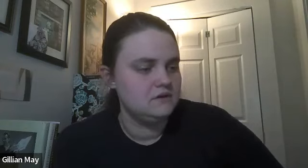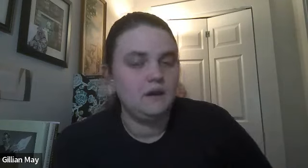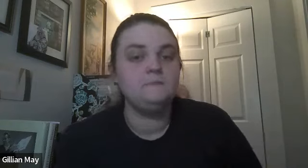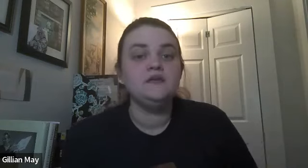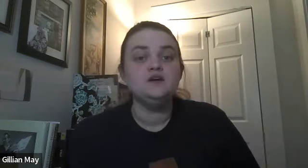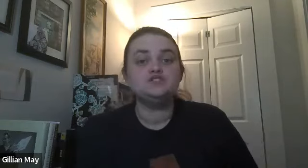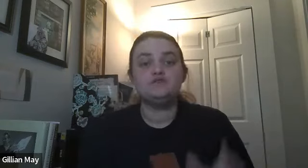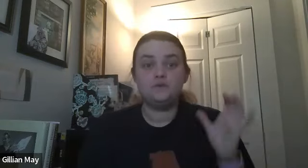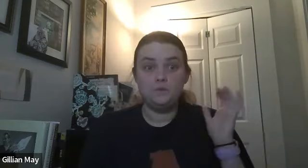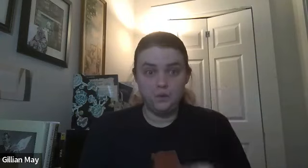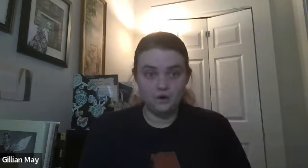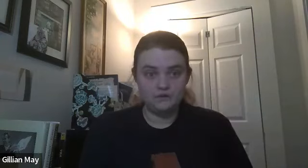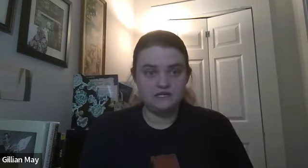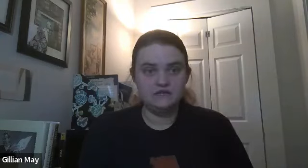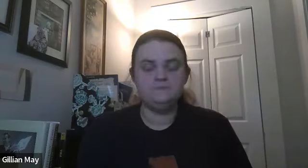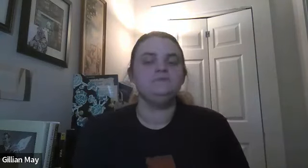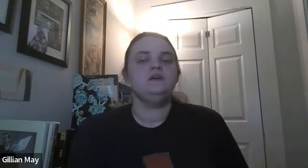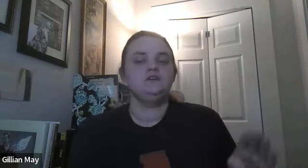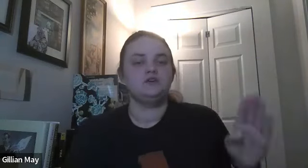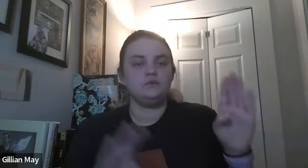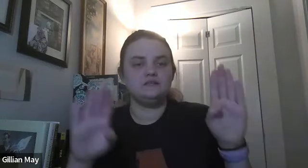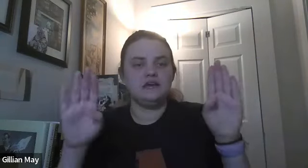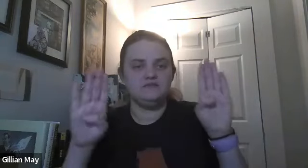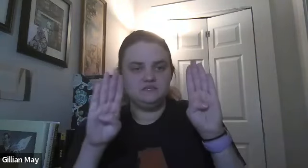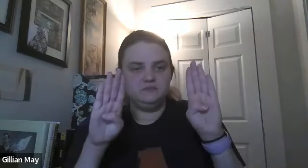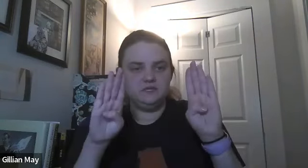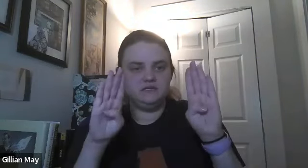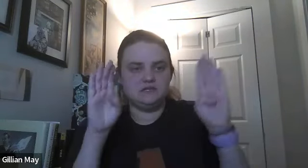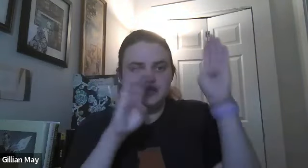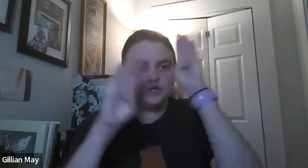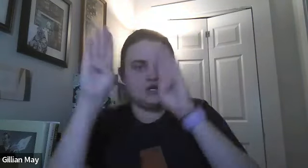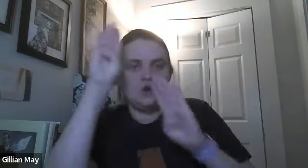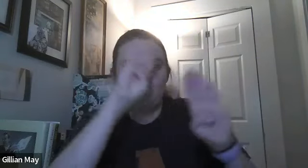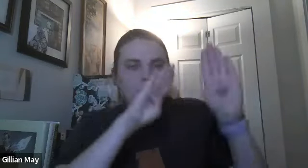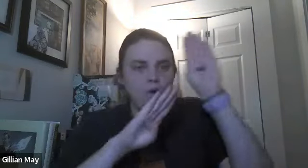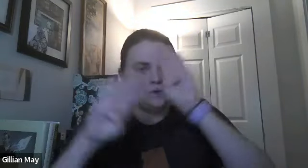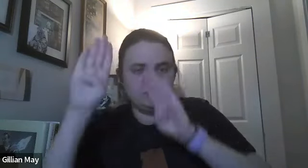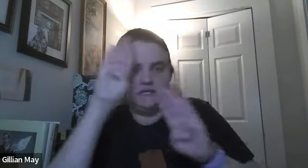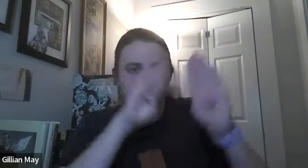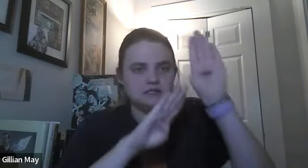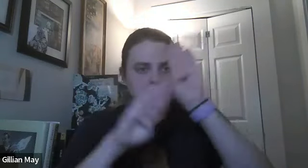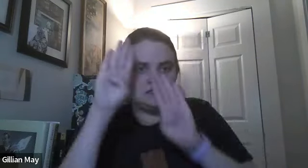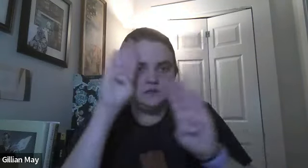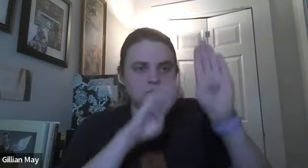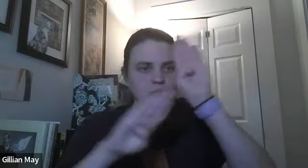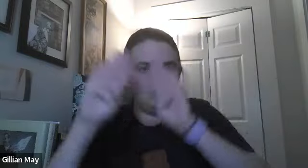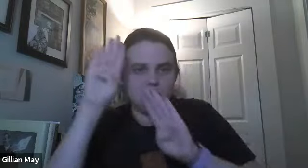Okay. So for worried, you're going to have these B's and you're going to go worried.